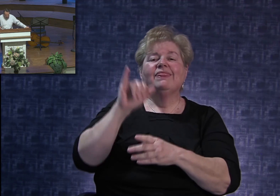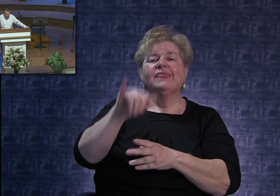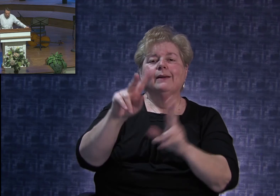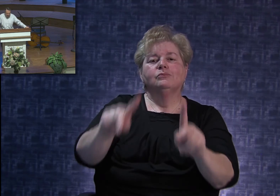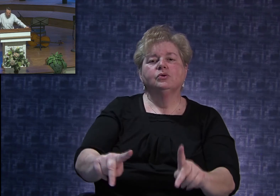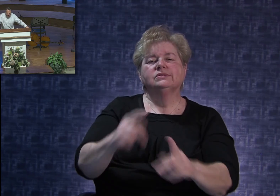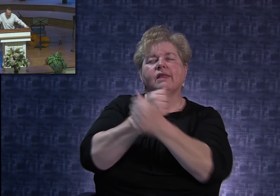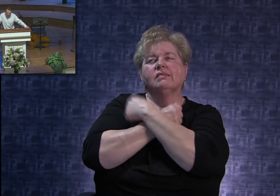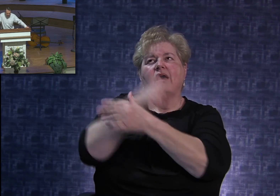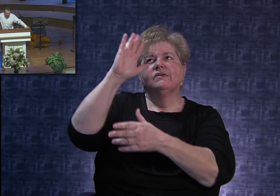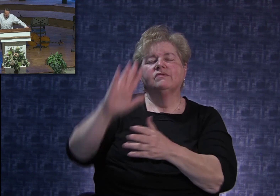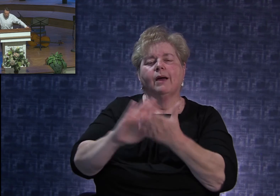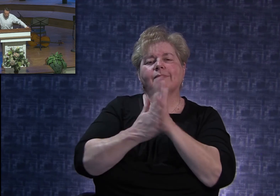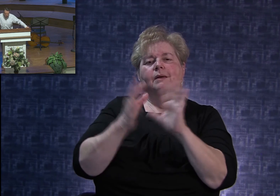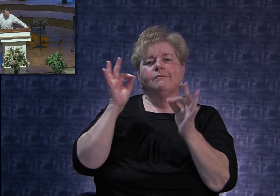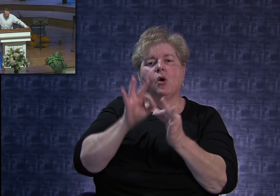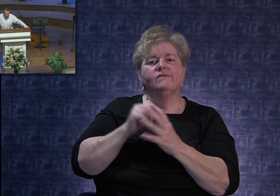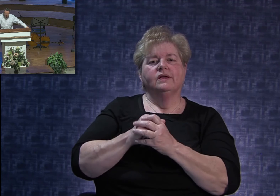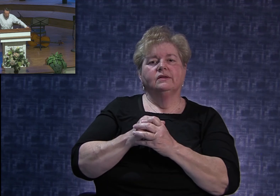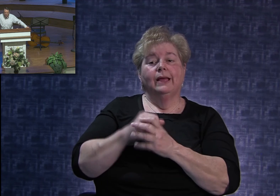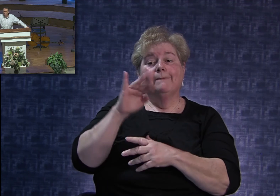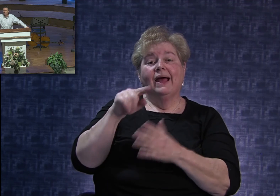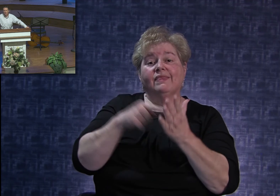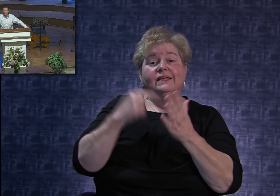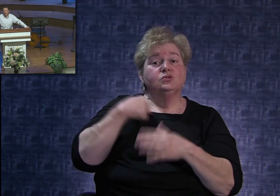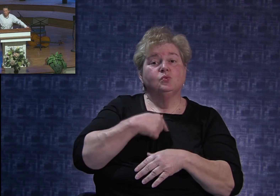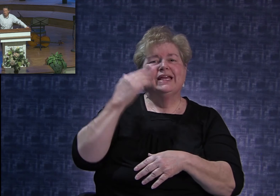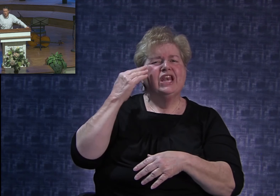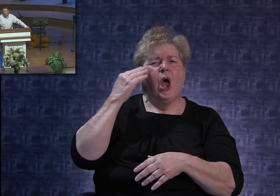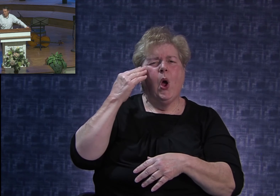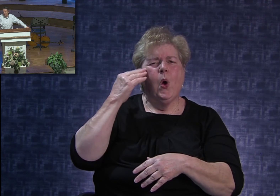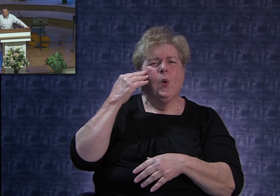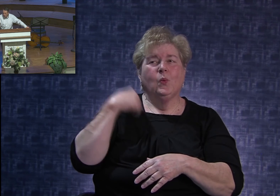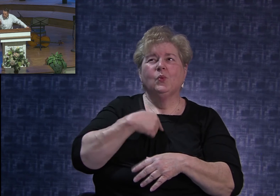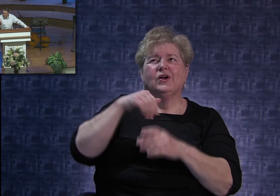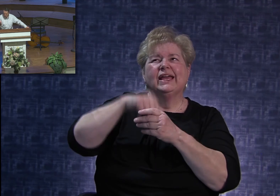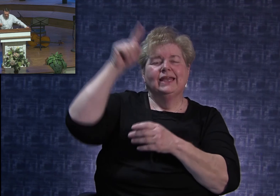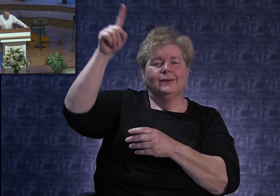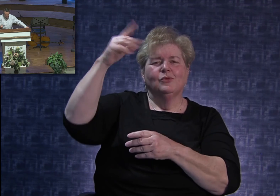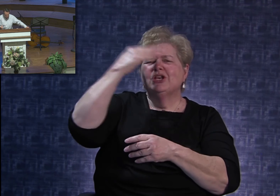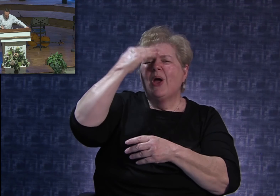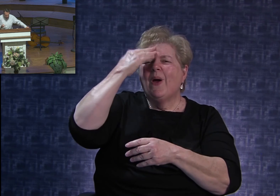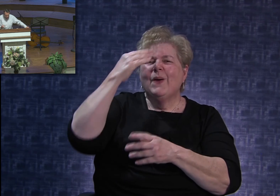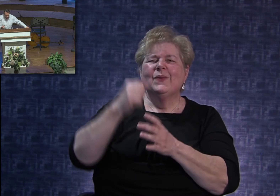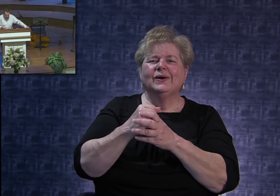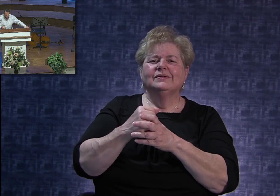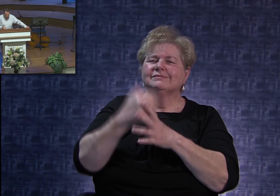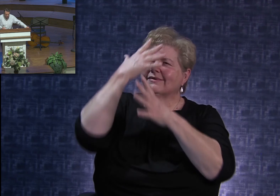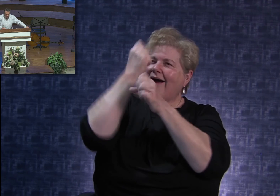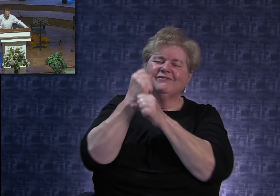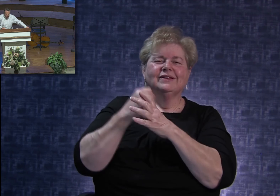love of God is perfected. By this, we know that we are in him. I love that. We know it. We know we are in him.